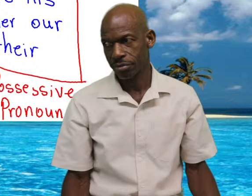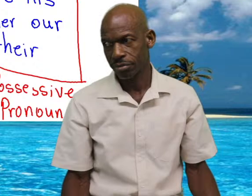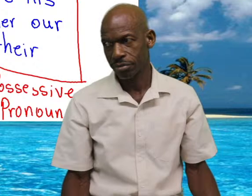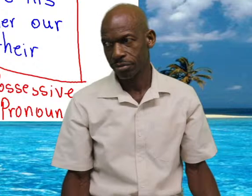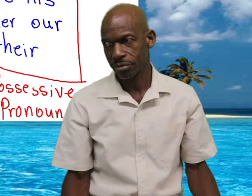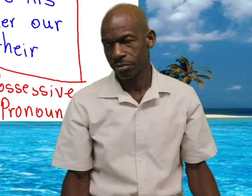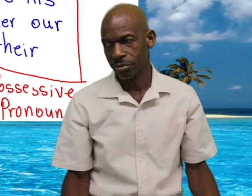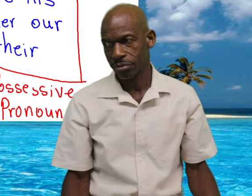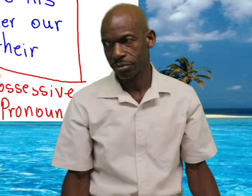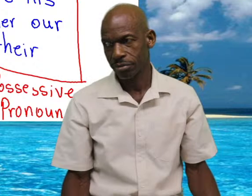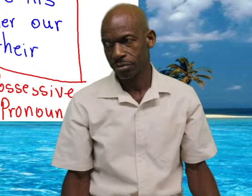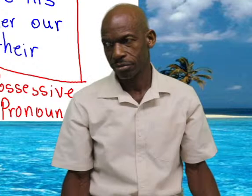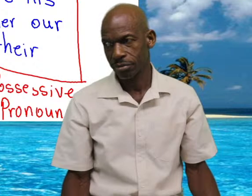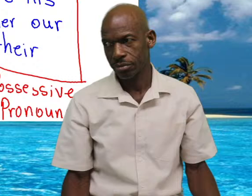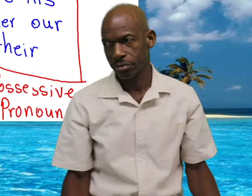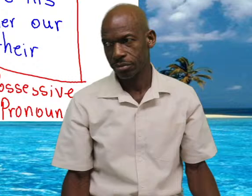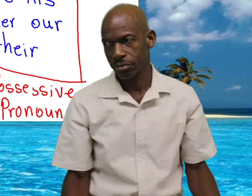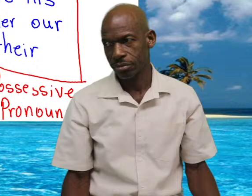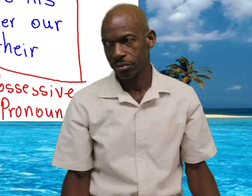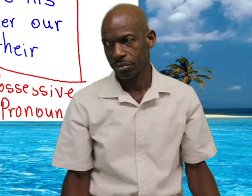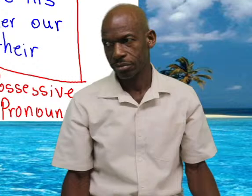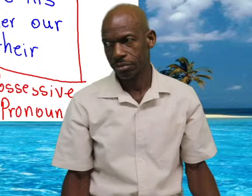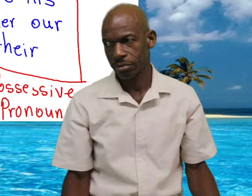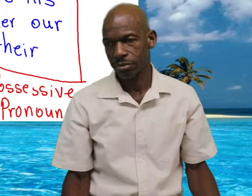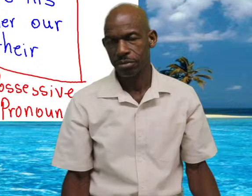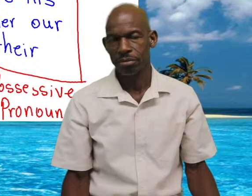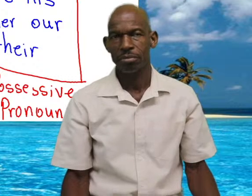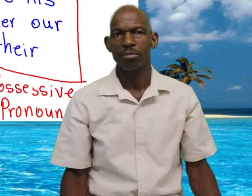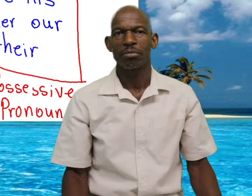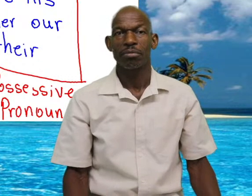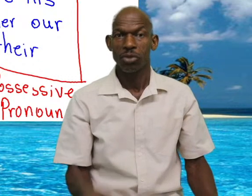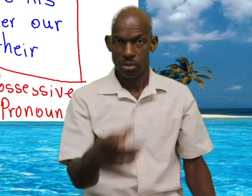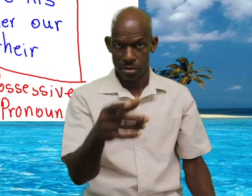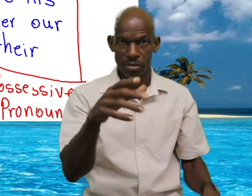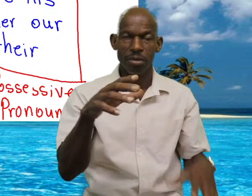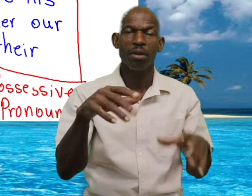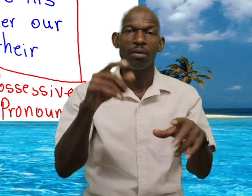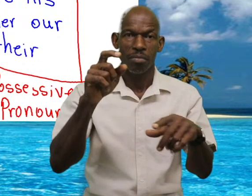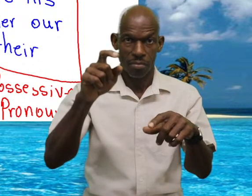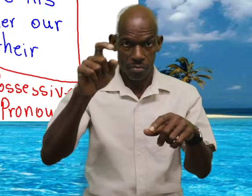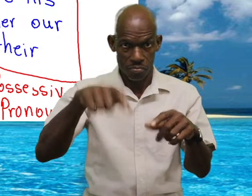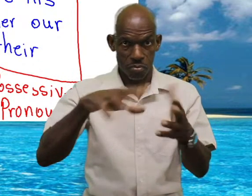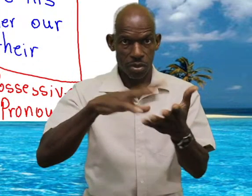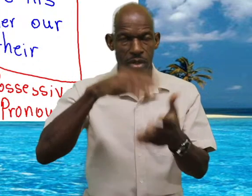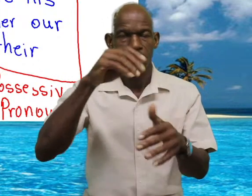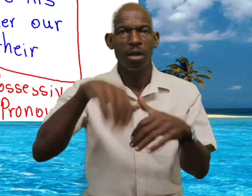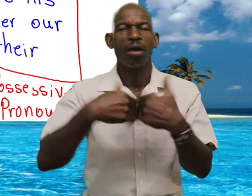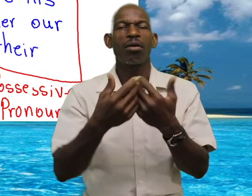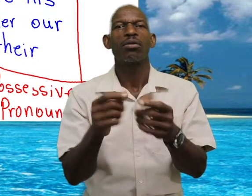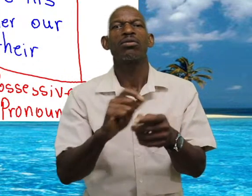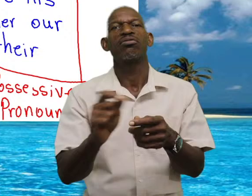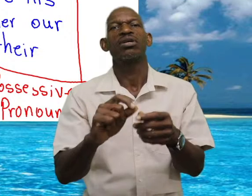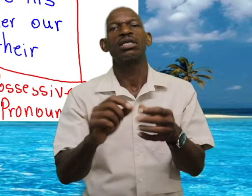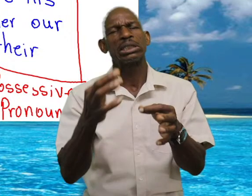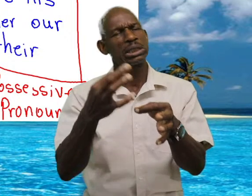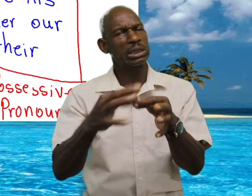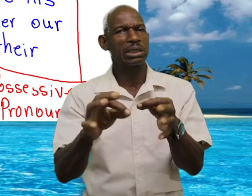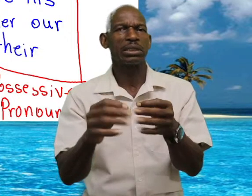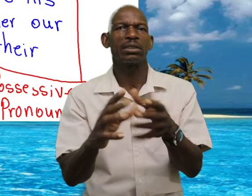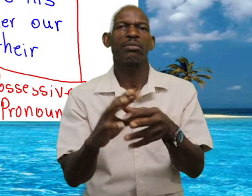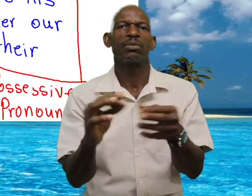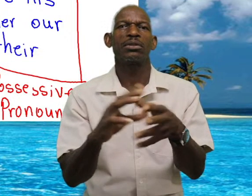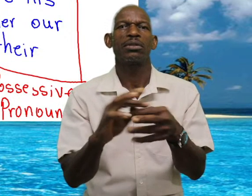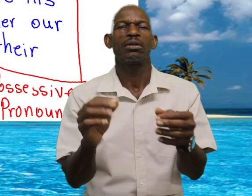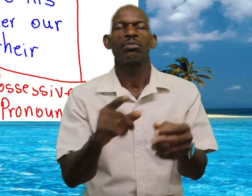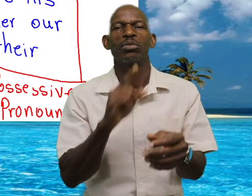simple sentences like this, right? So when you are writing clearly, and make sure you begin with a